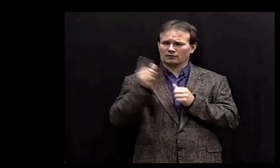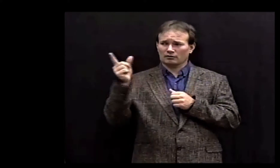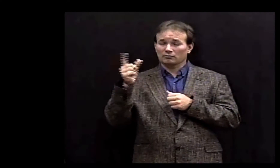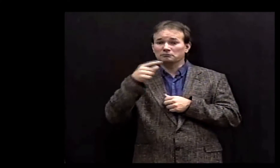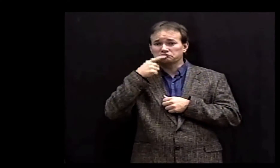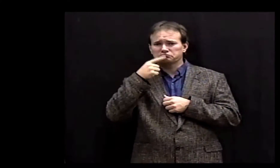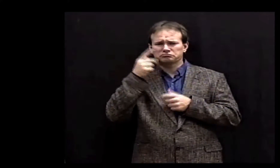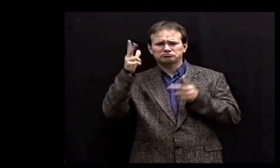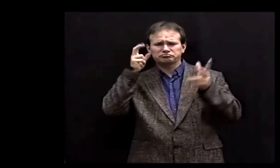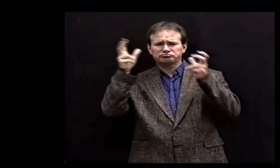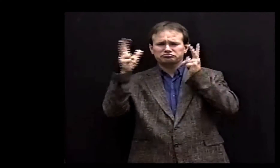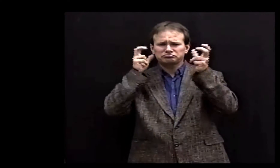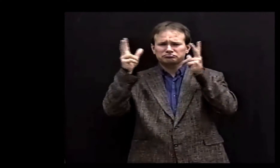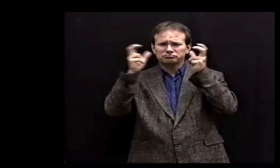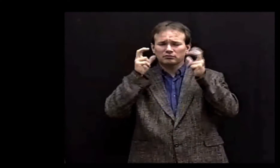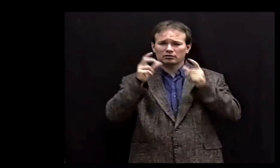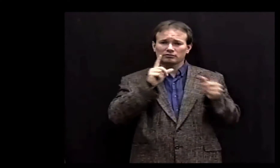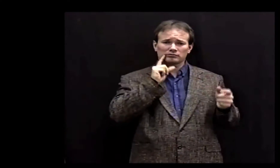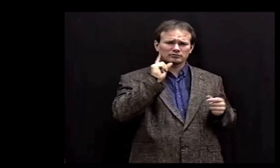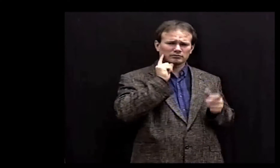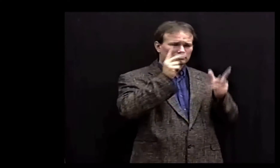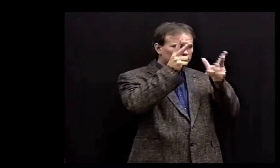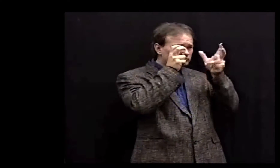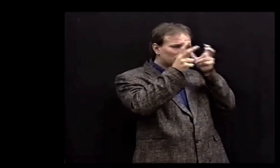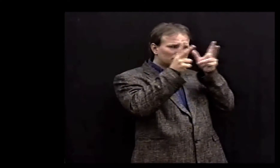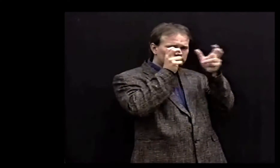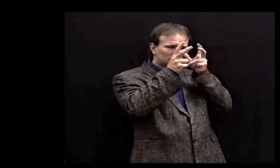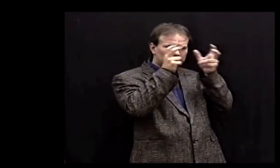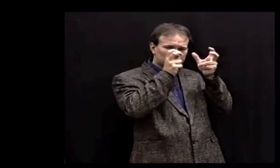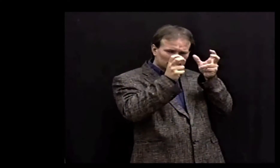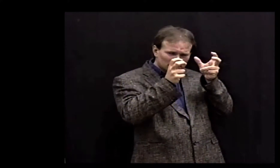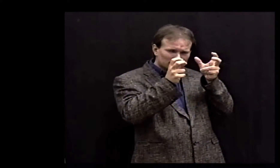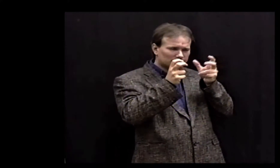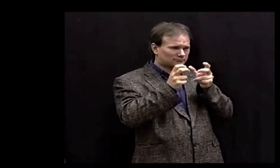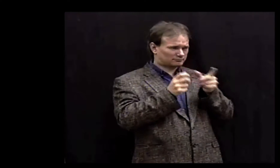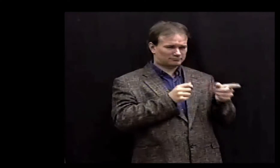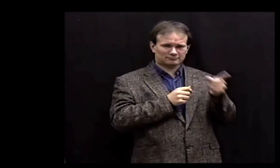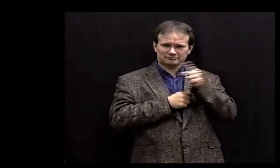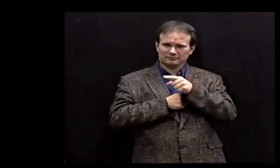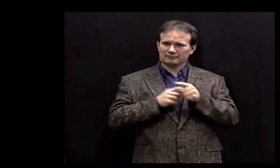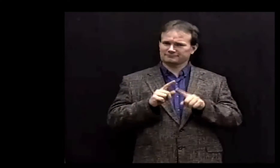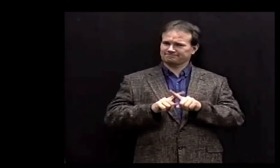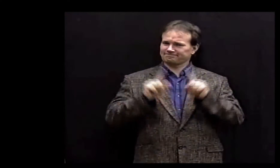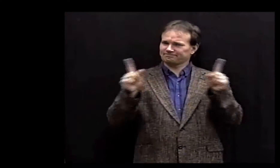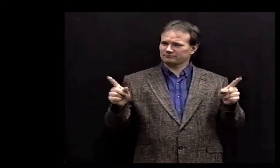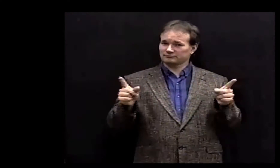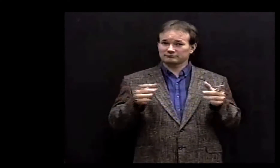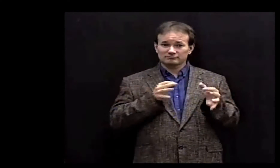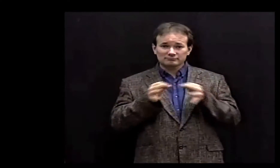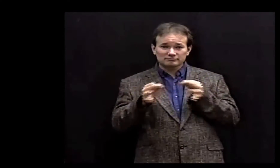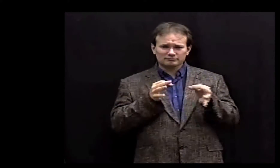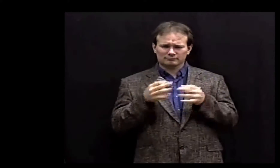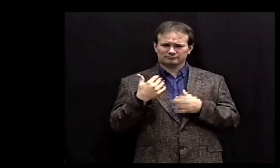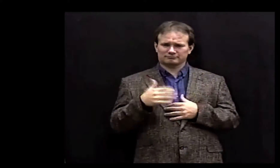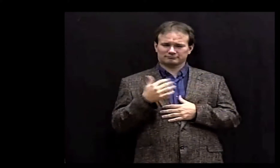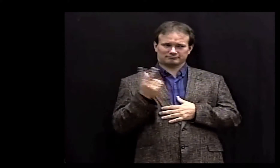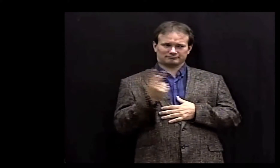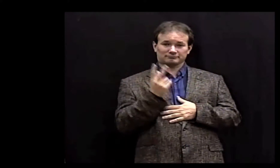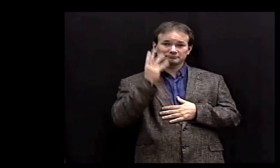Well, that was interesting to see how both the deaf community and hearing community became bilingual. Hearing people learn languages by listening, and